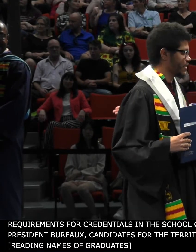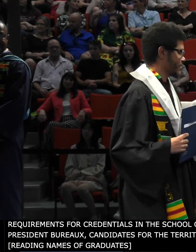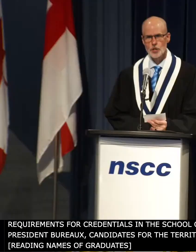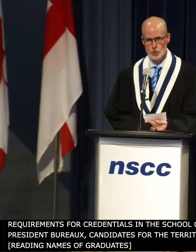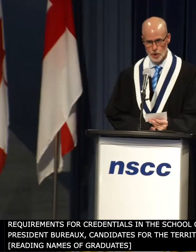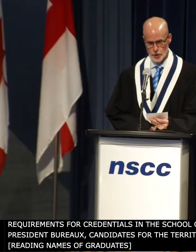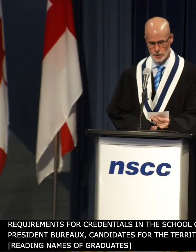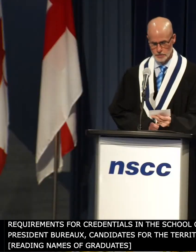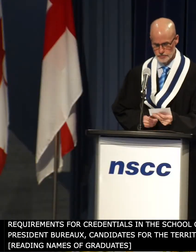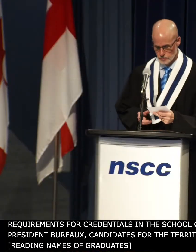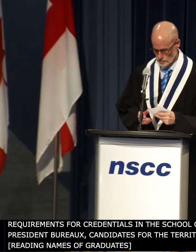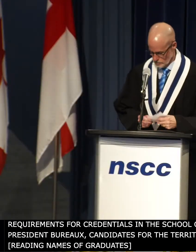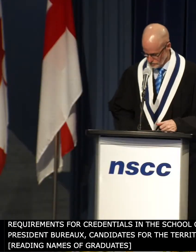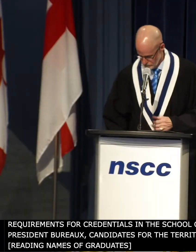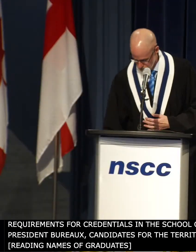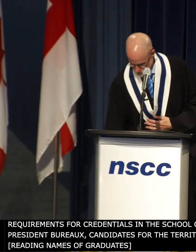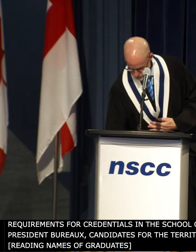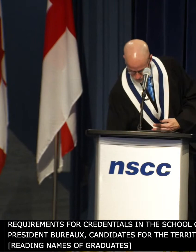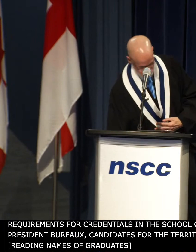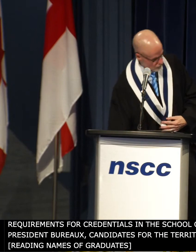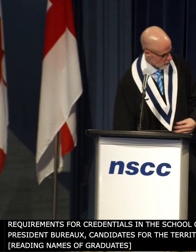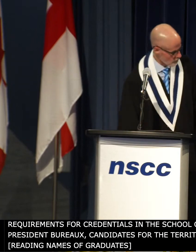Samantha Hubley.